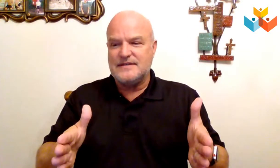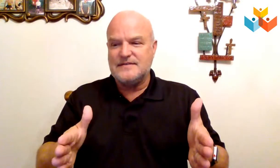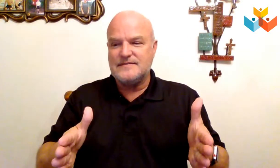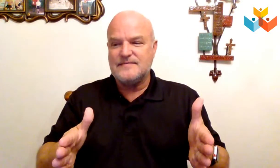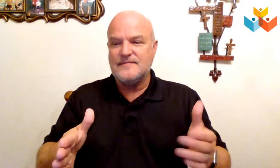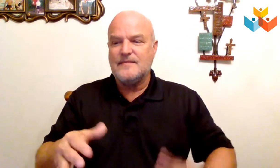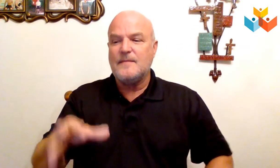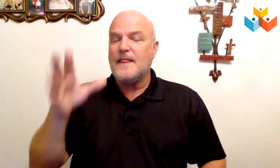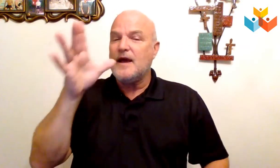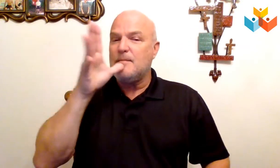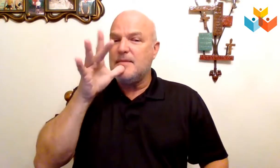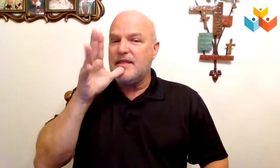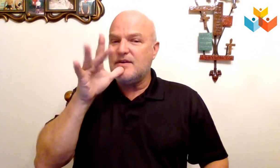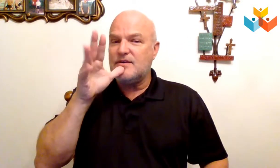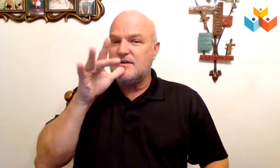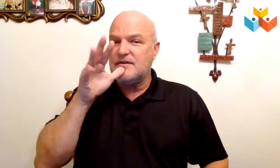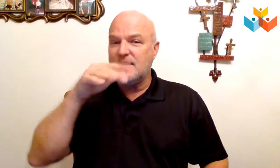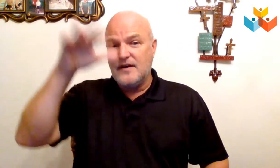Learn, student.